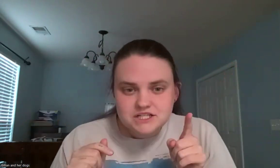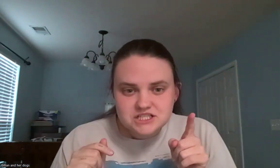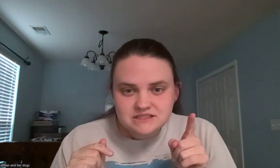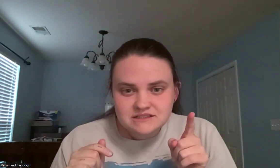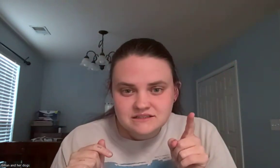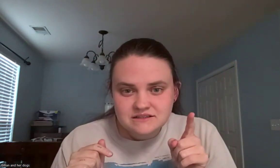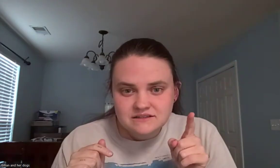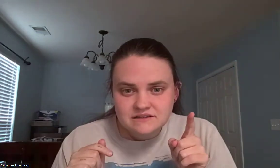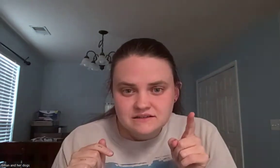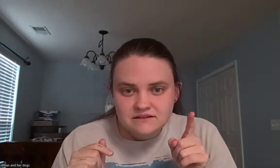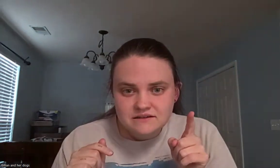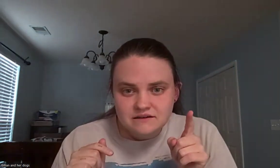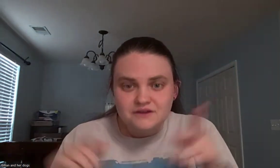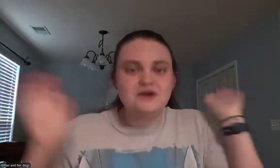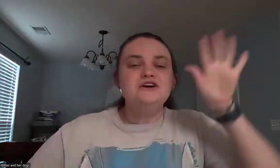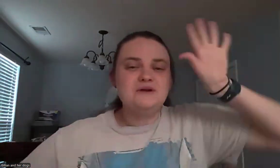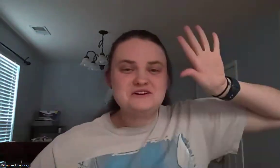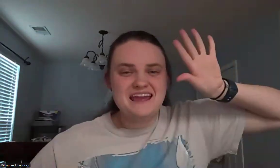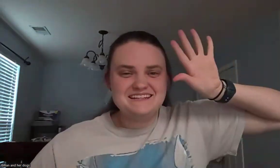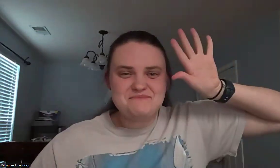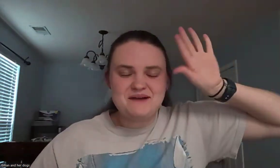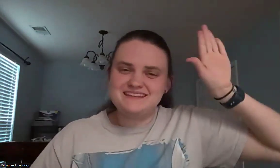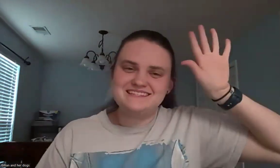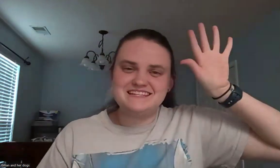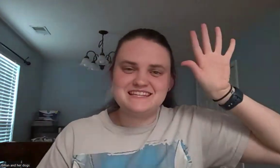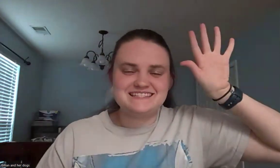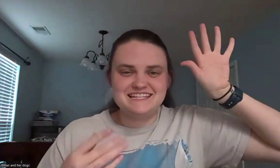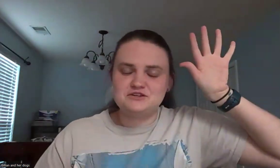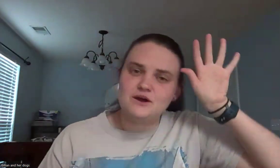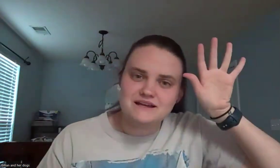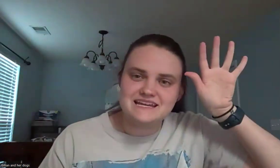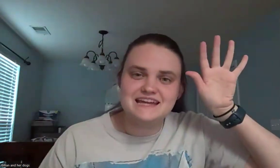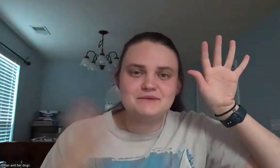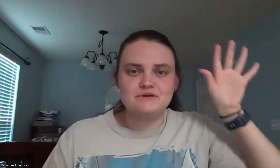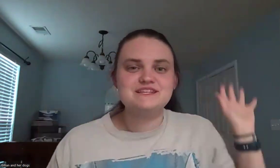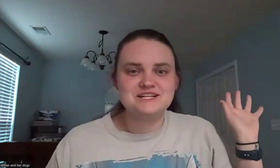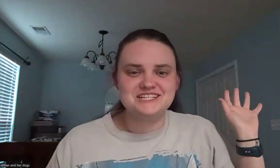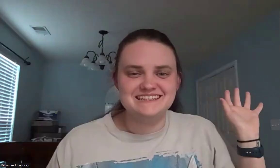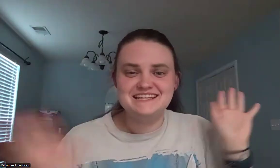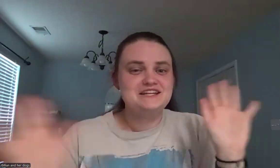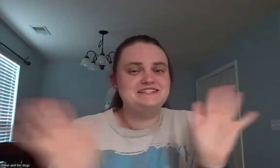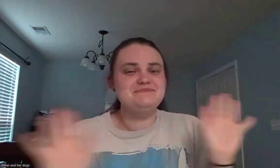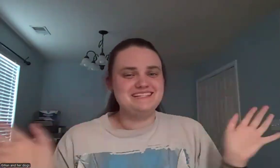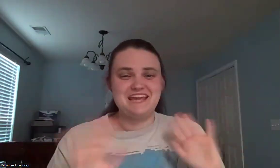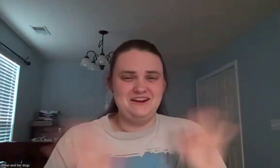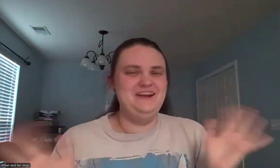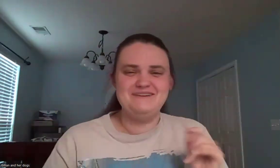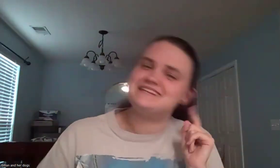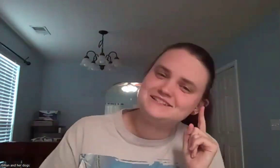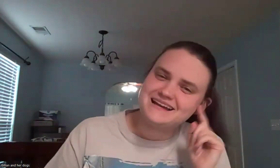question? No, you had your hand up, and my instinct is as a teacher is, oh, I see a hand up. What's the question? Didn't mean to scare you. I was like, do I see